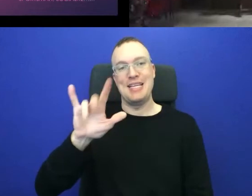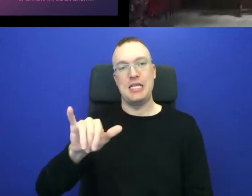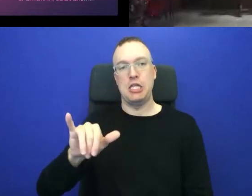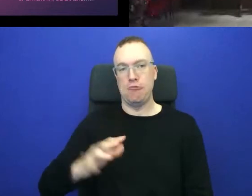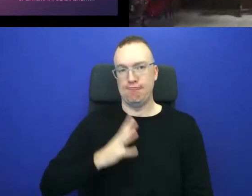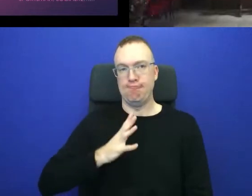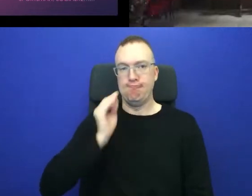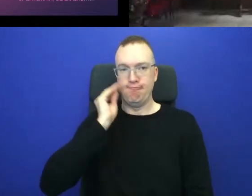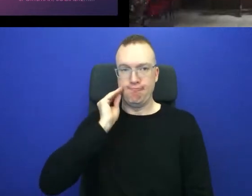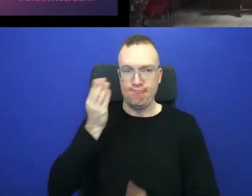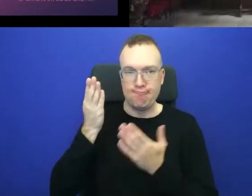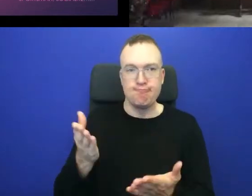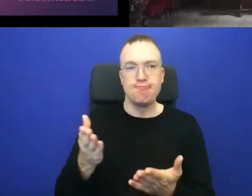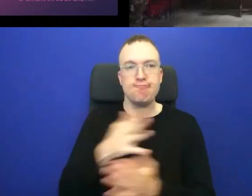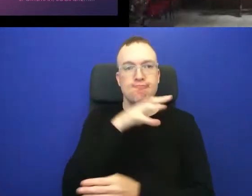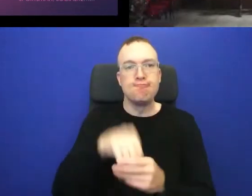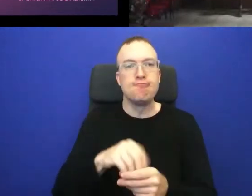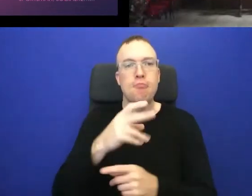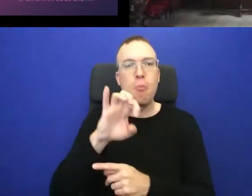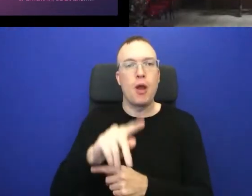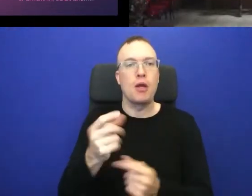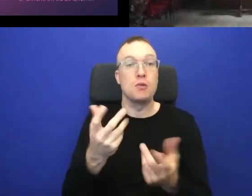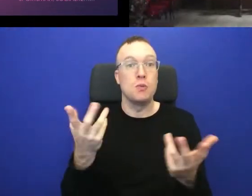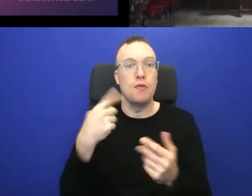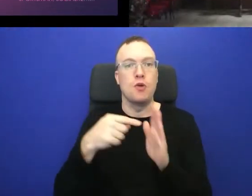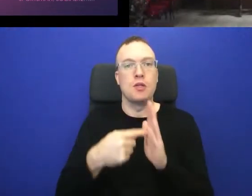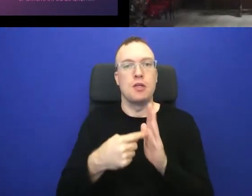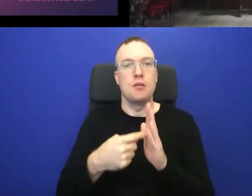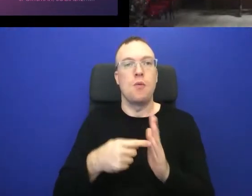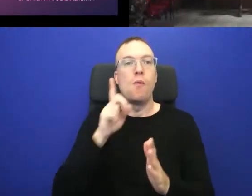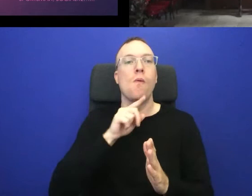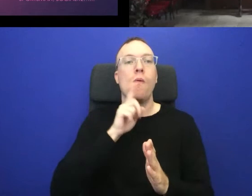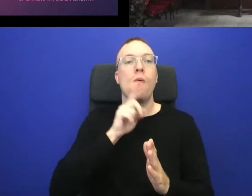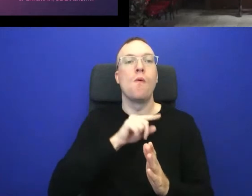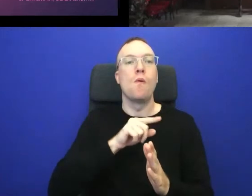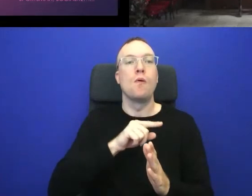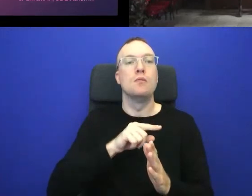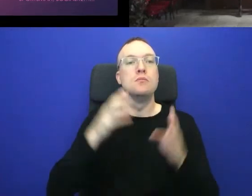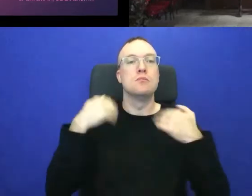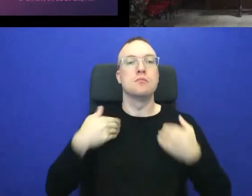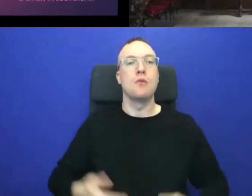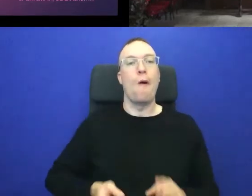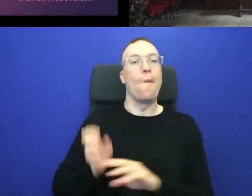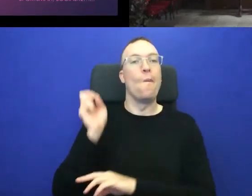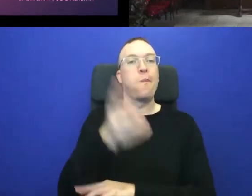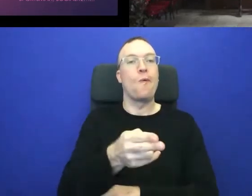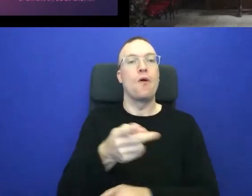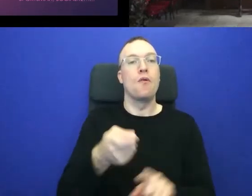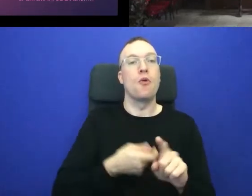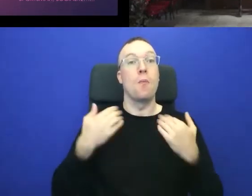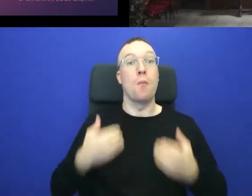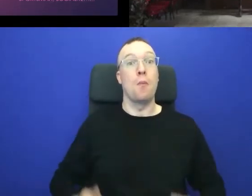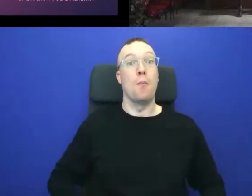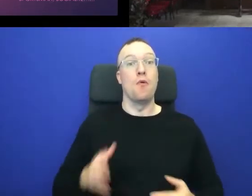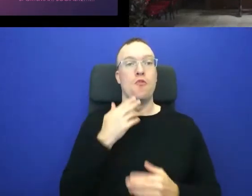And he indulges in pranks, such as throwing a dummy in evening dress into the stalls from his private box at the opera in Covent Garden to